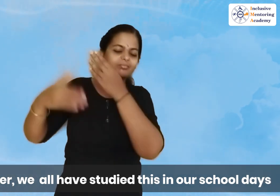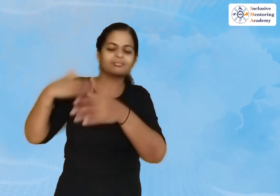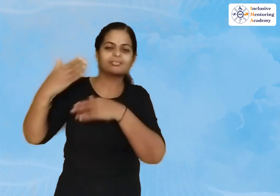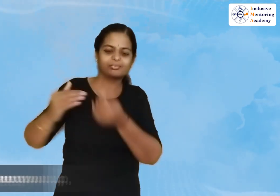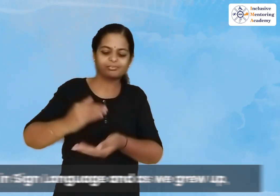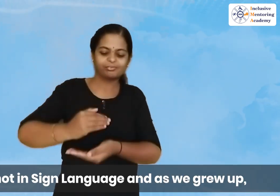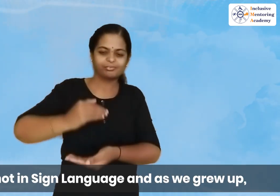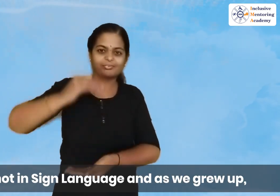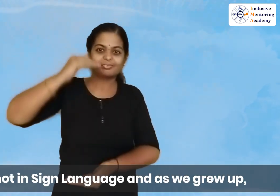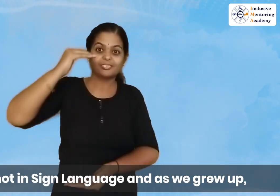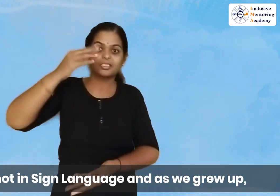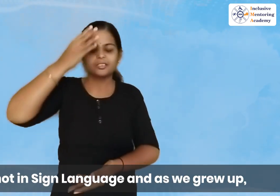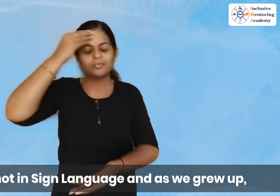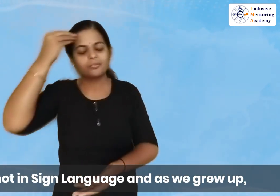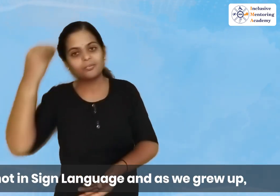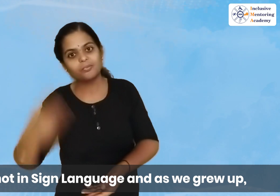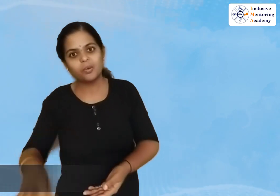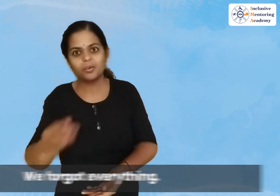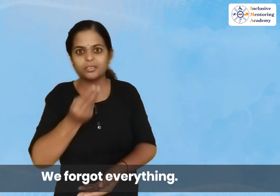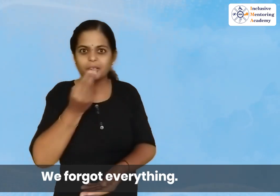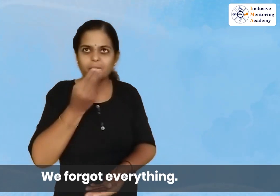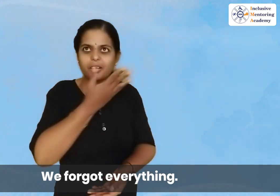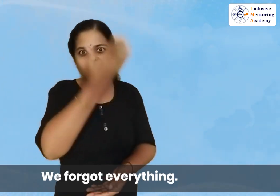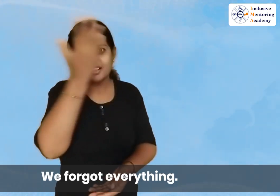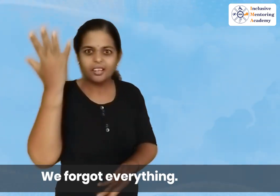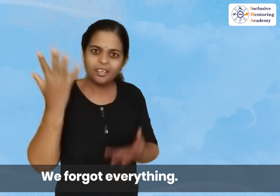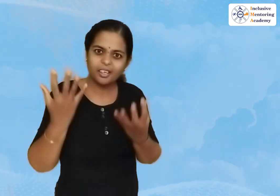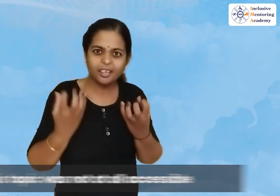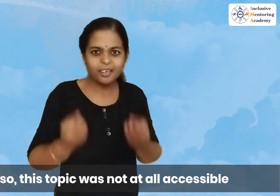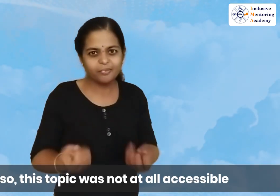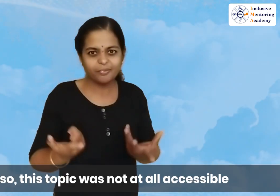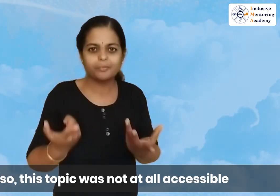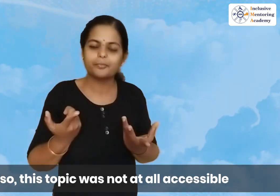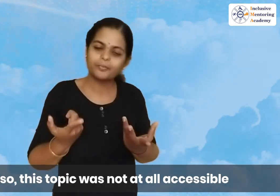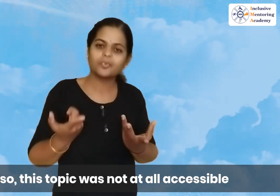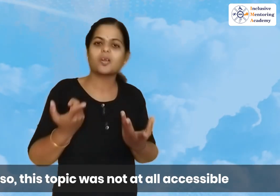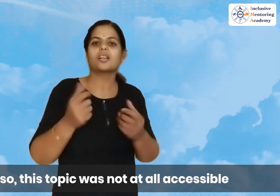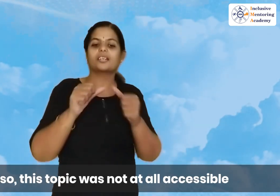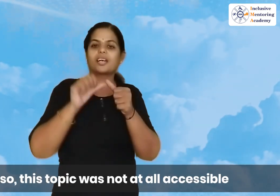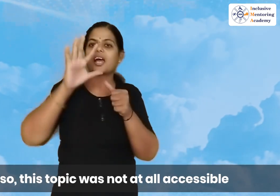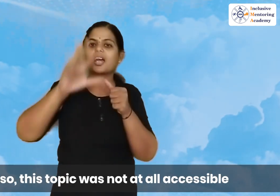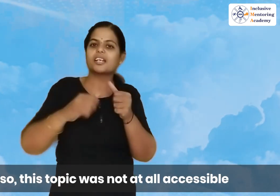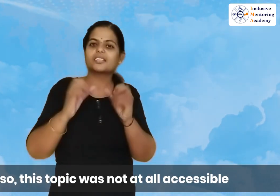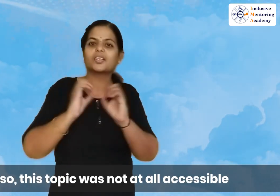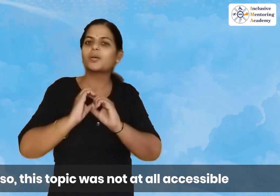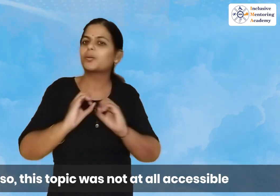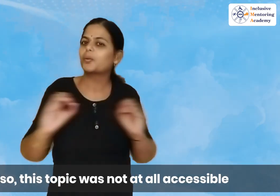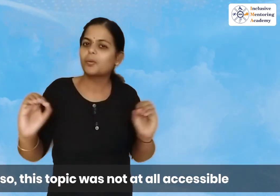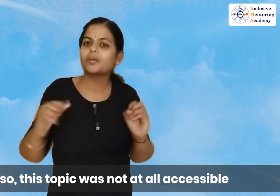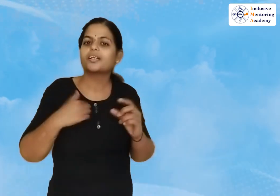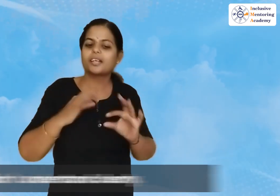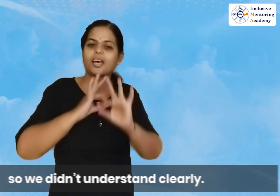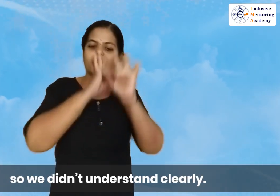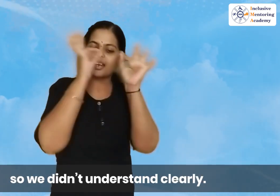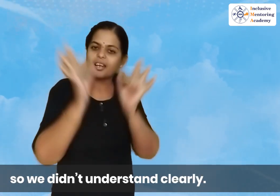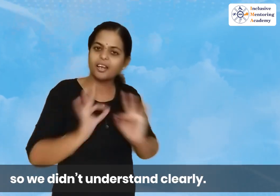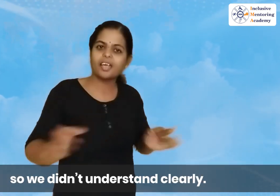But not in sign language, and as we grew up, we forgot everything. Also, this topic was not at all accessible, so we